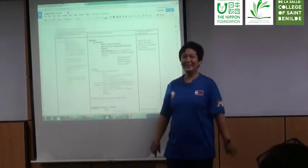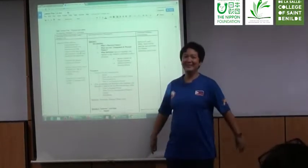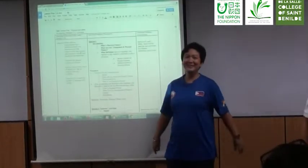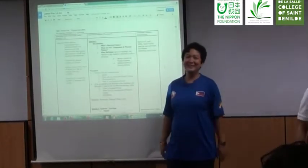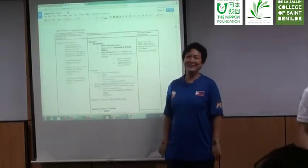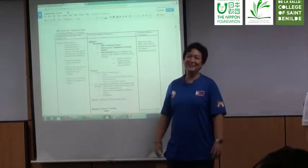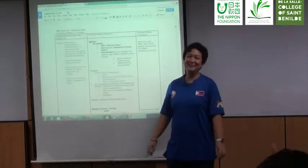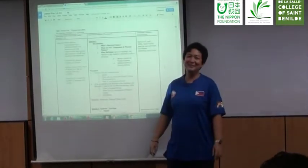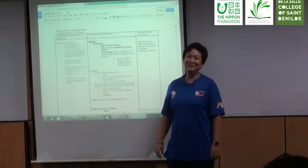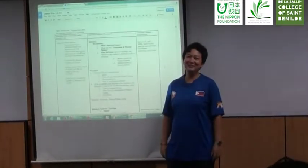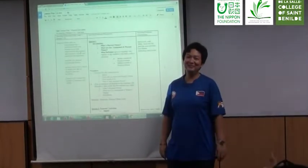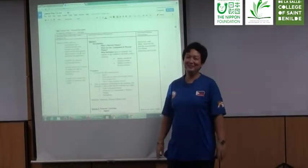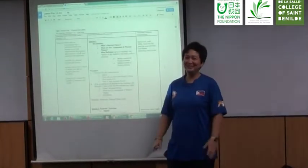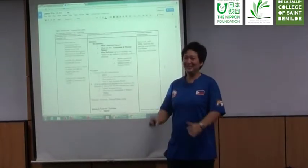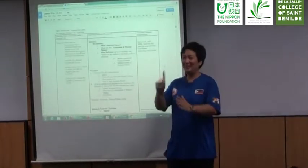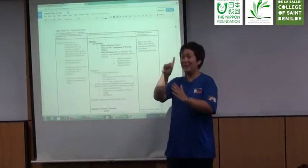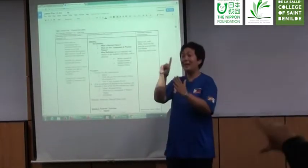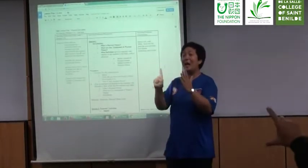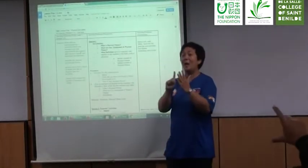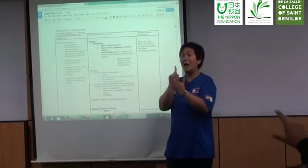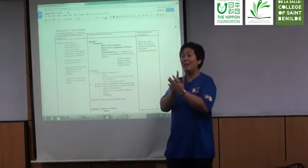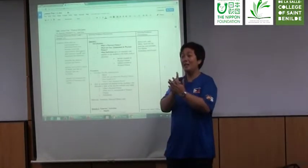the first quarter